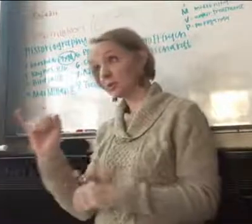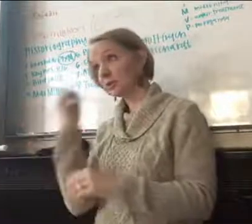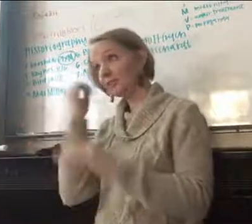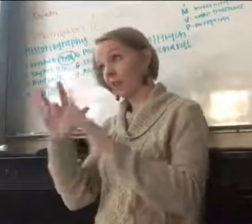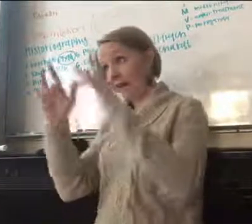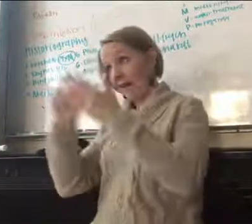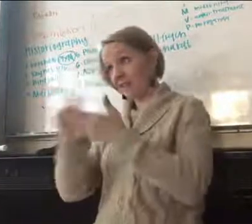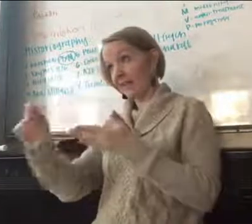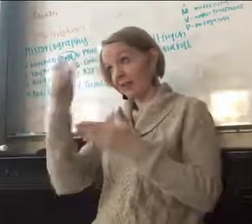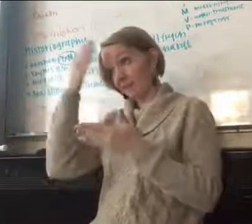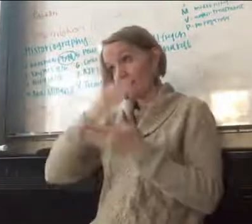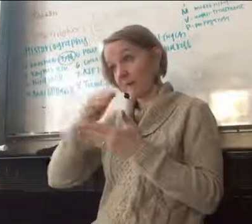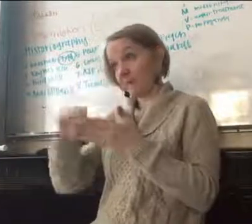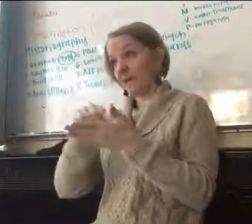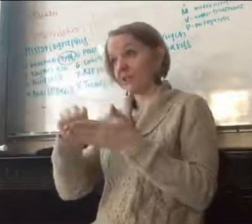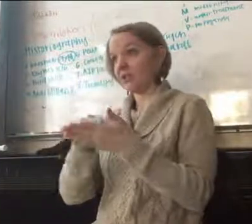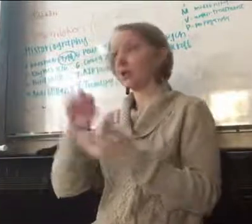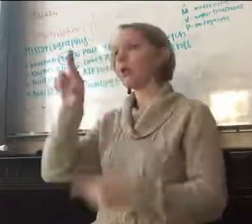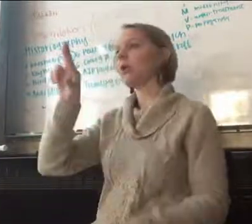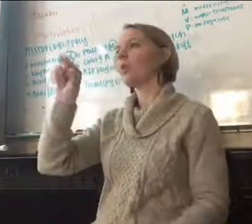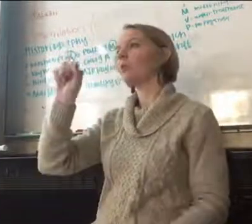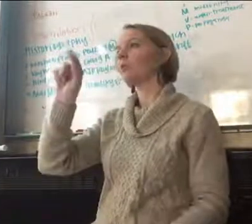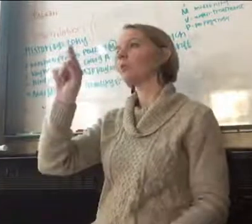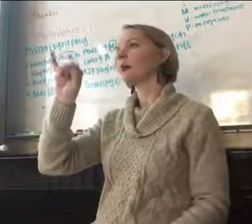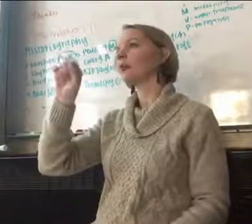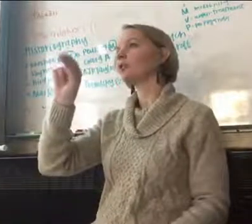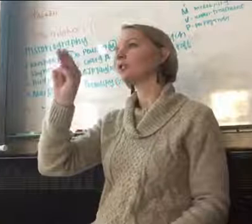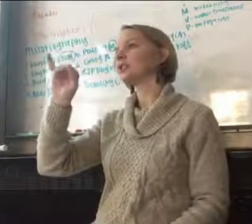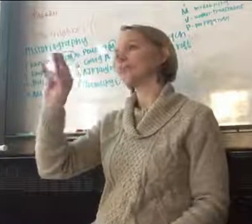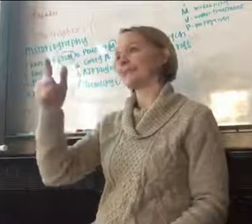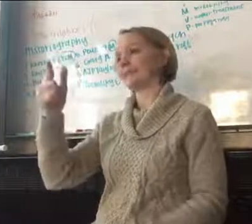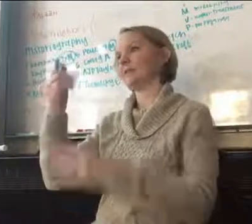on the front page, is they did rationing.